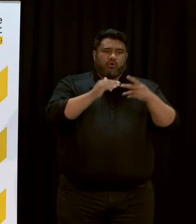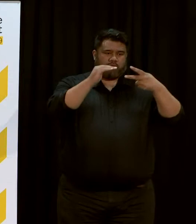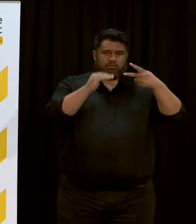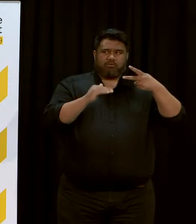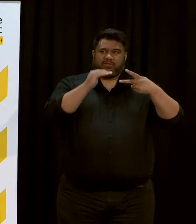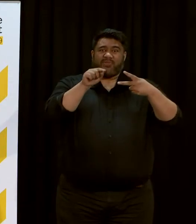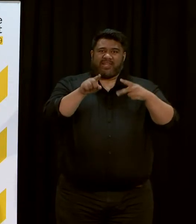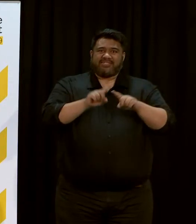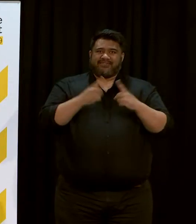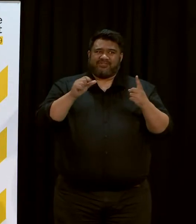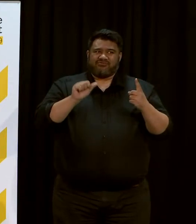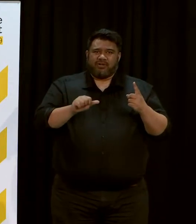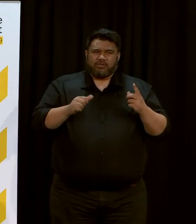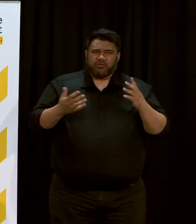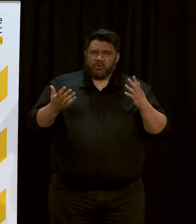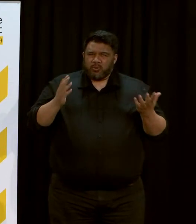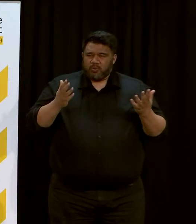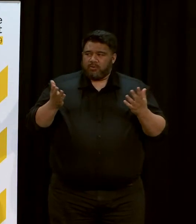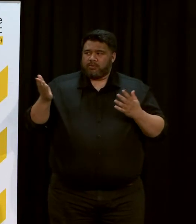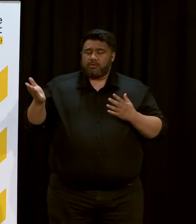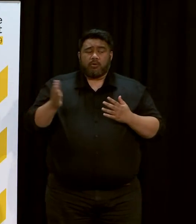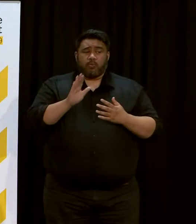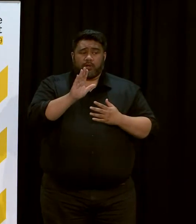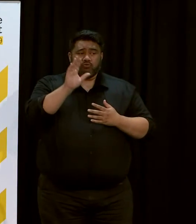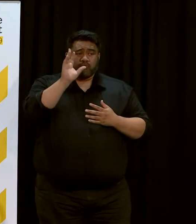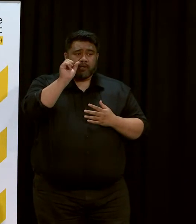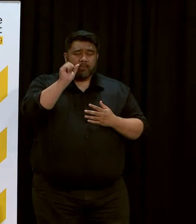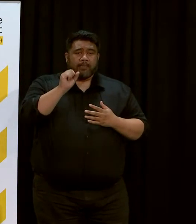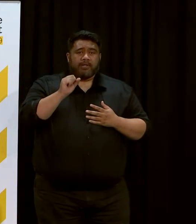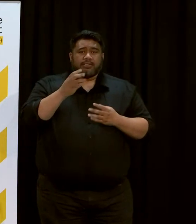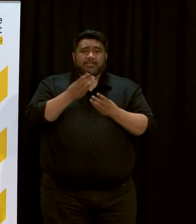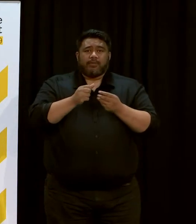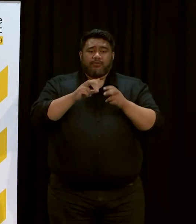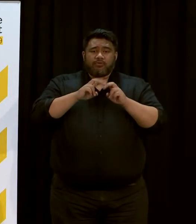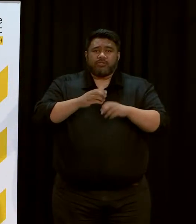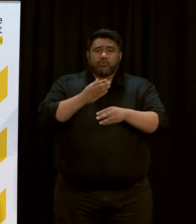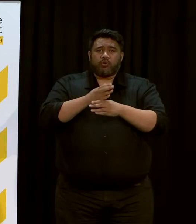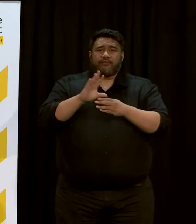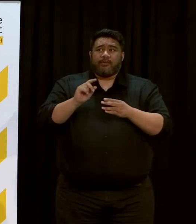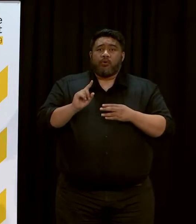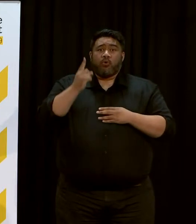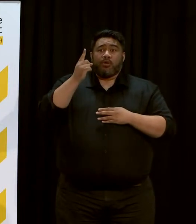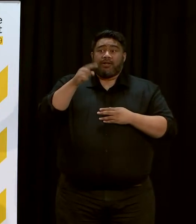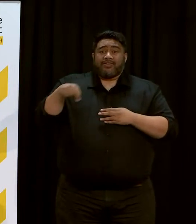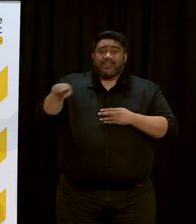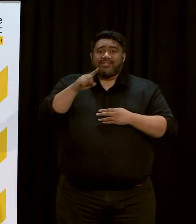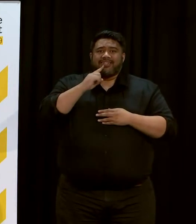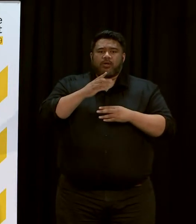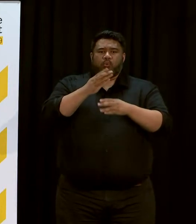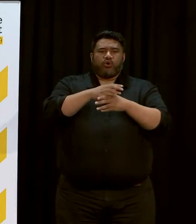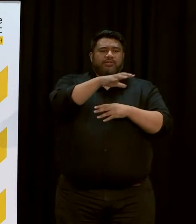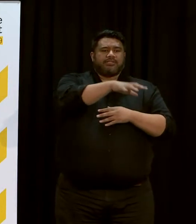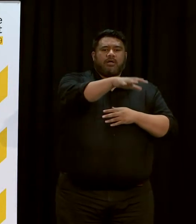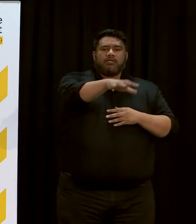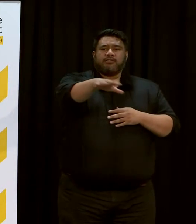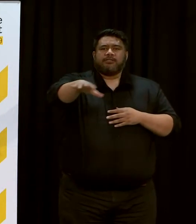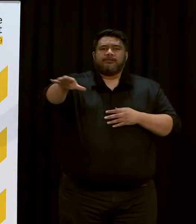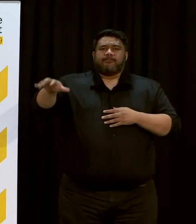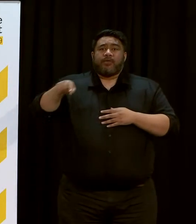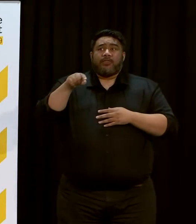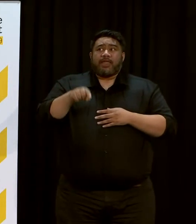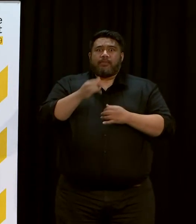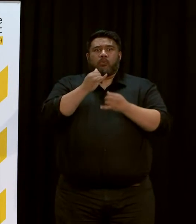as I've just said, some of the work that has come out of the team on the ground in Auckland has suggested that work sites have not been one of the